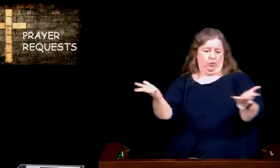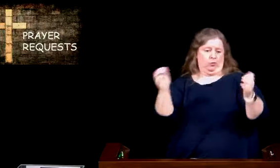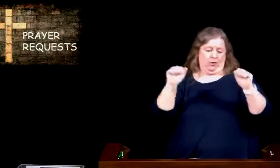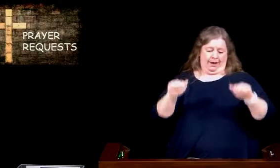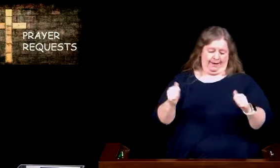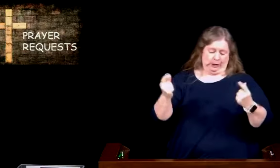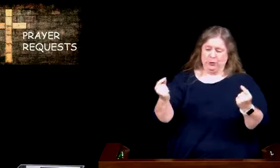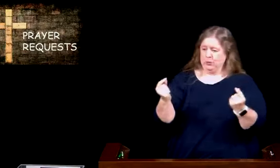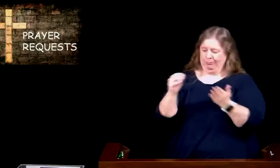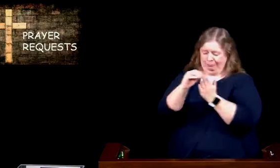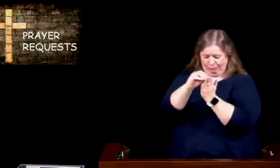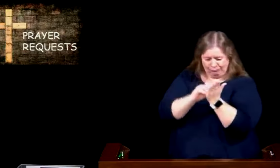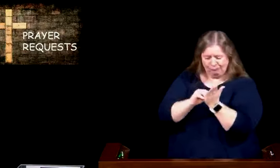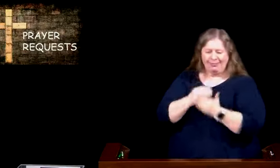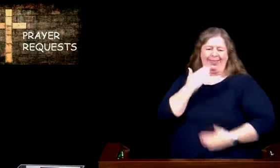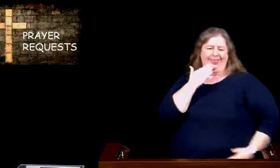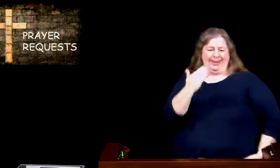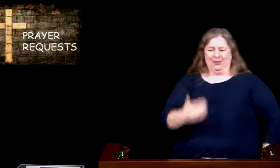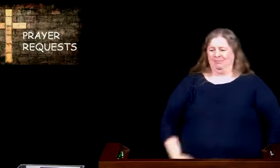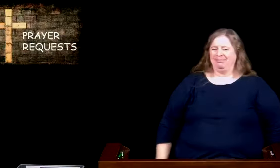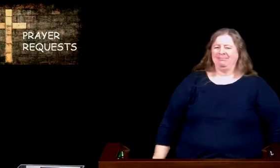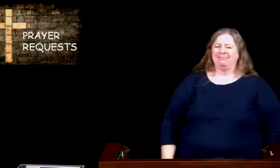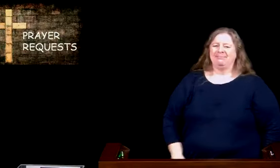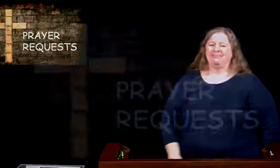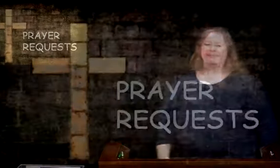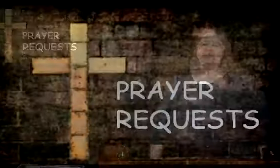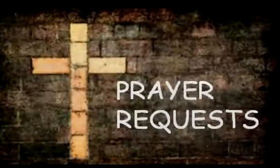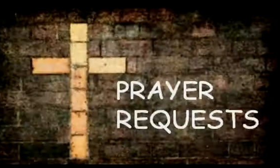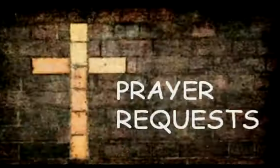box, whatever you need to do, go ahead and write it down and we'll collect them.